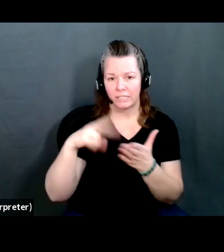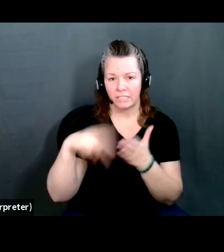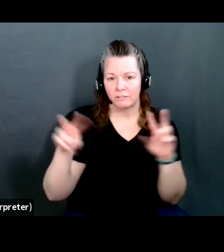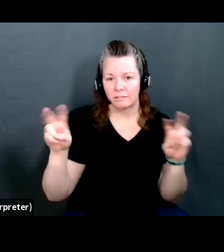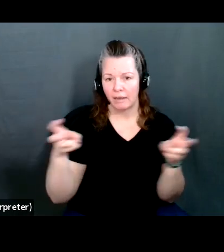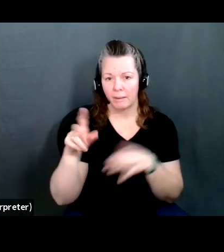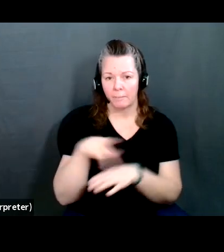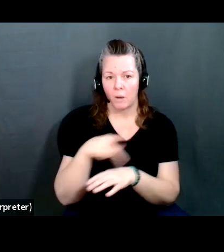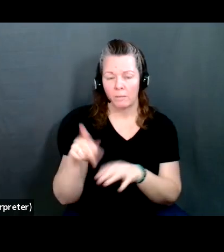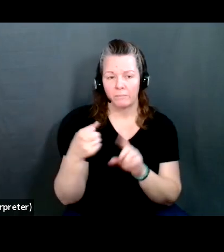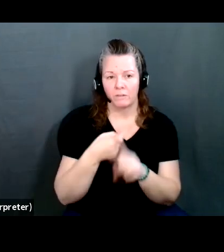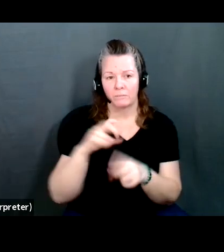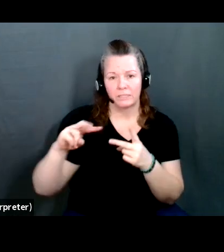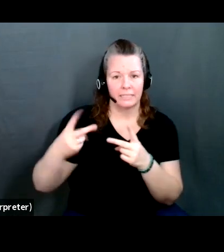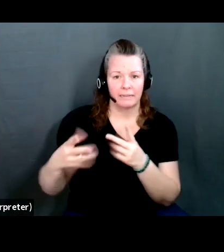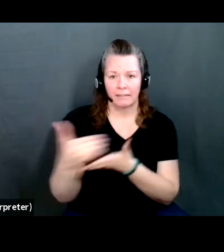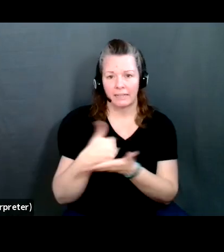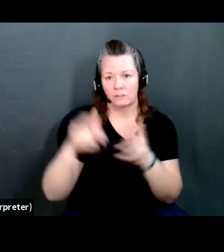her second collection, Horse in the Dark.